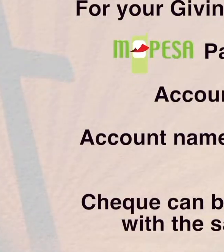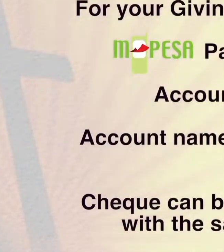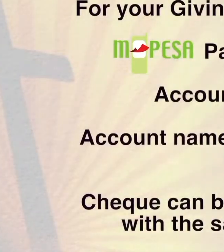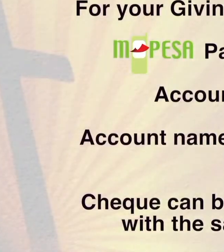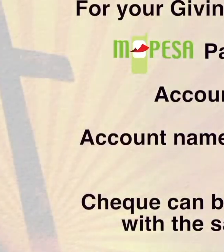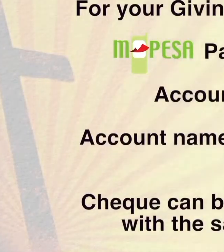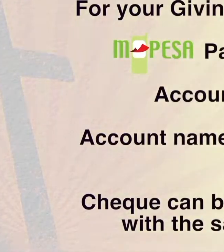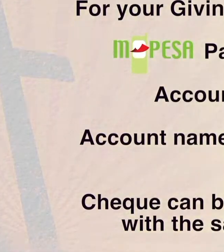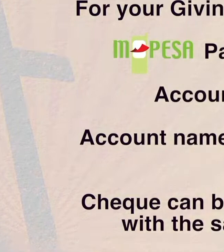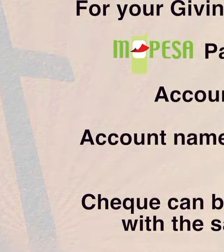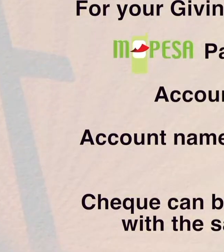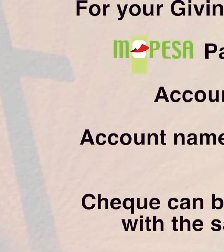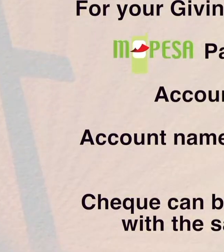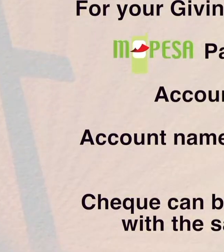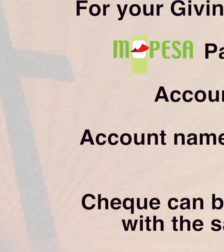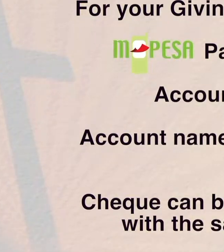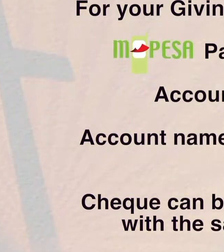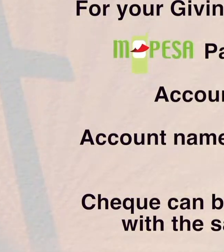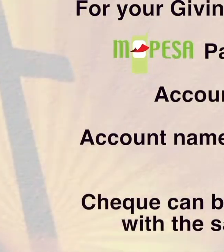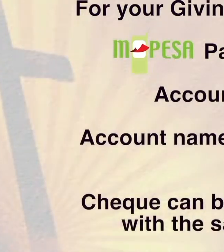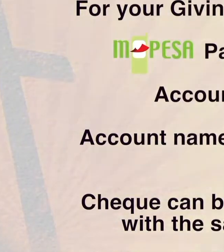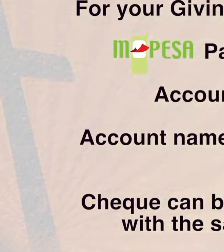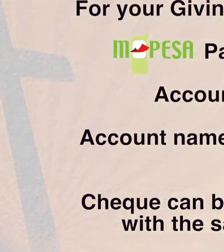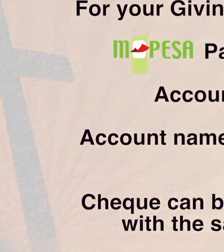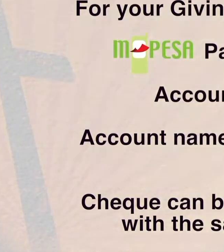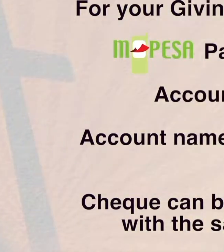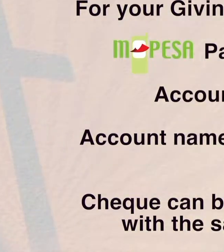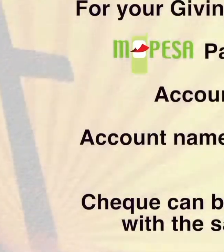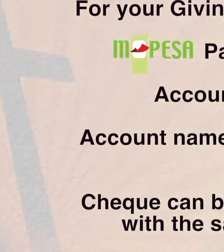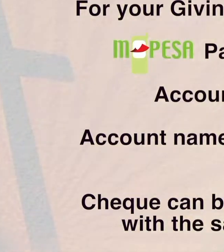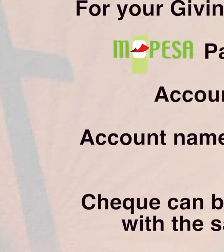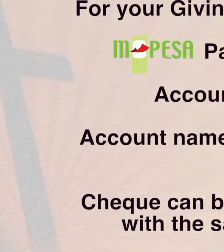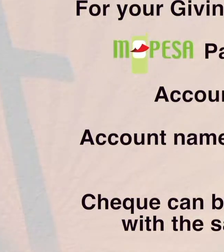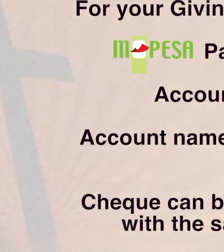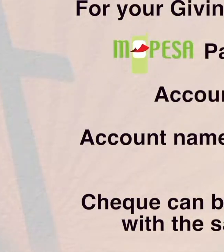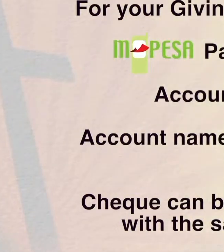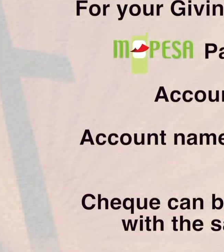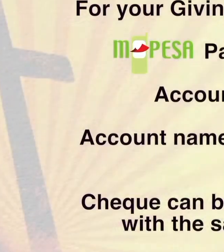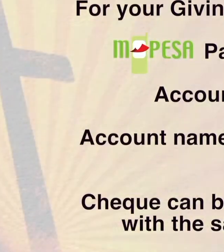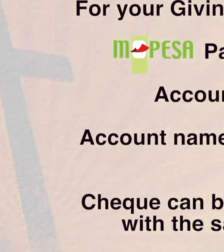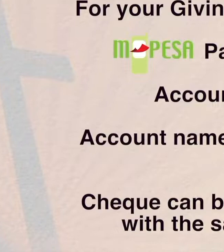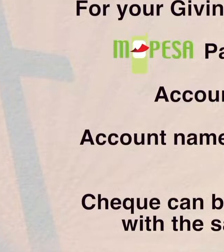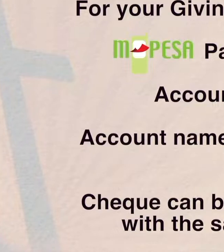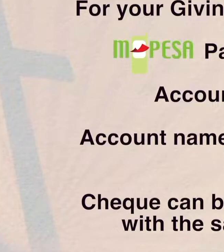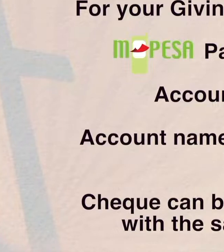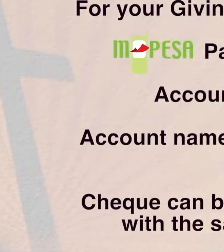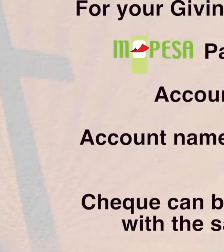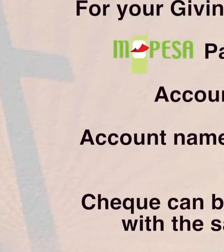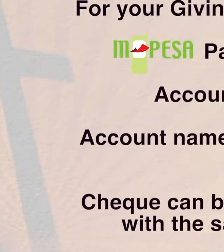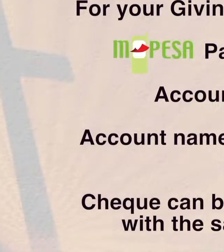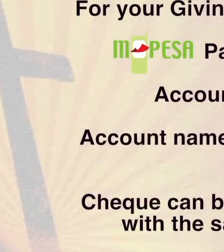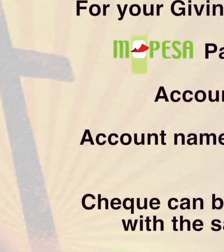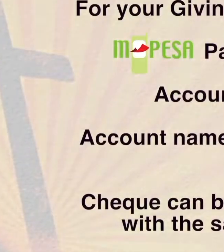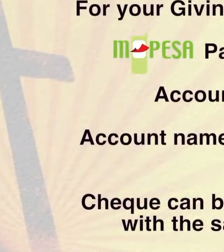never lonely. Amenipa such an awesome love. He's an awesome God. And I